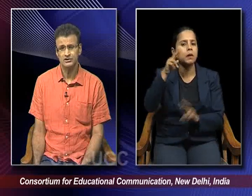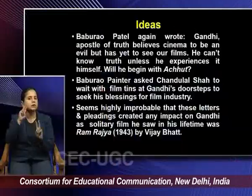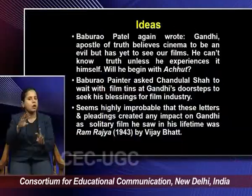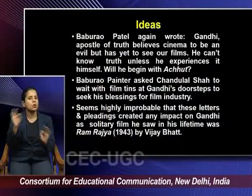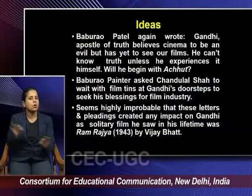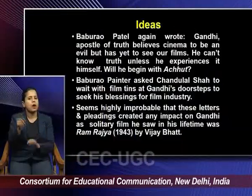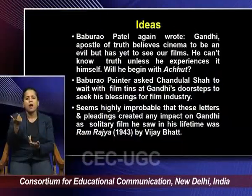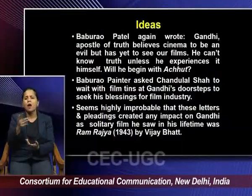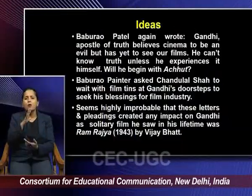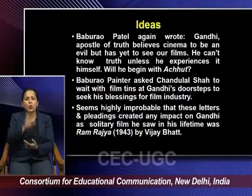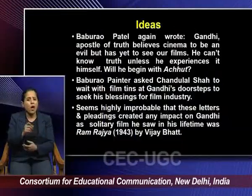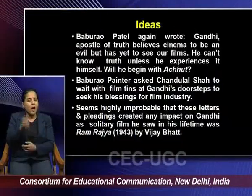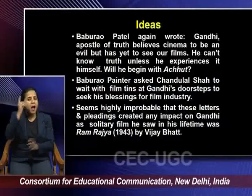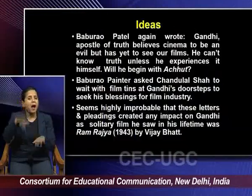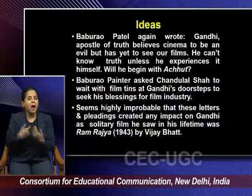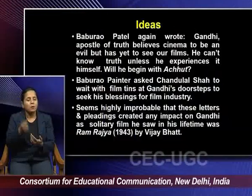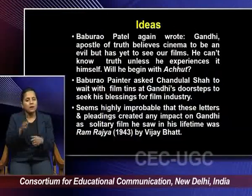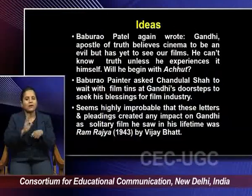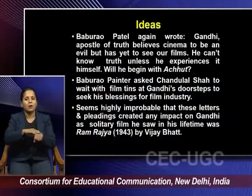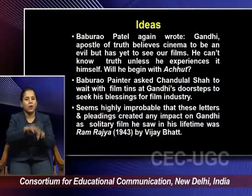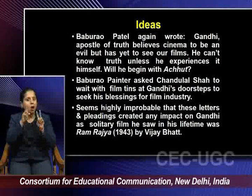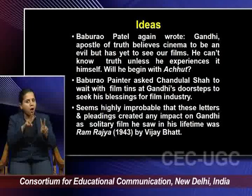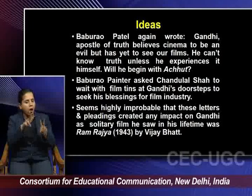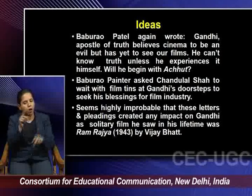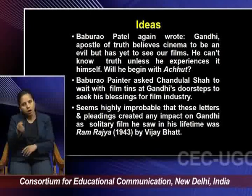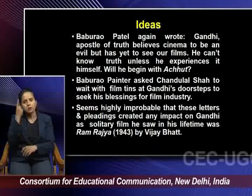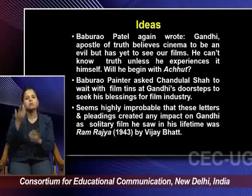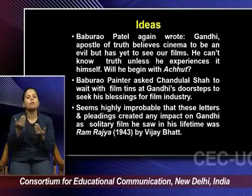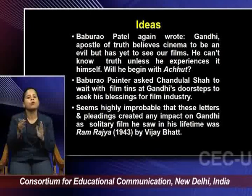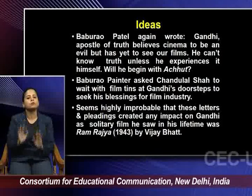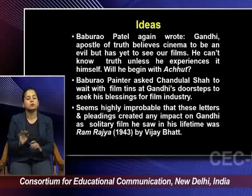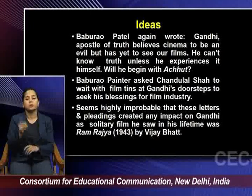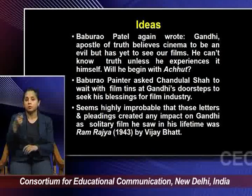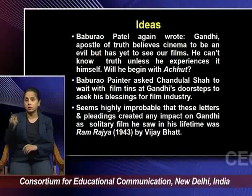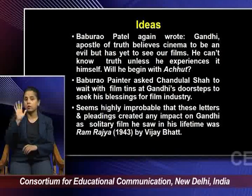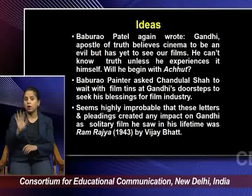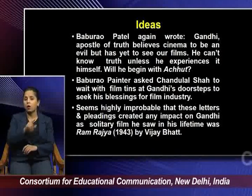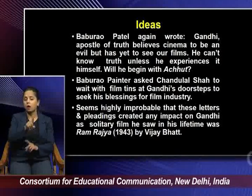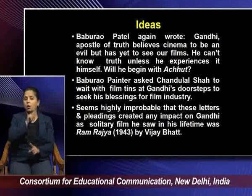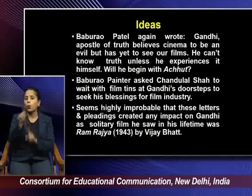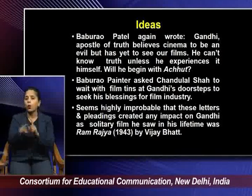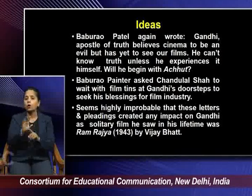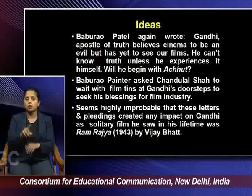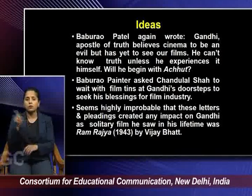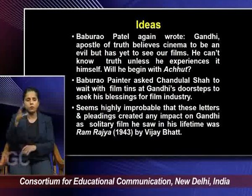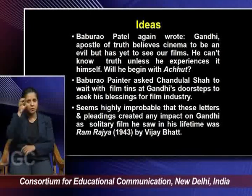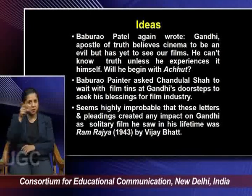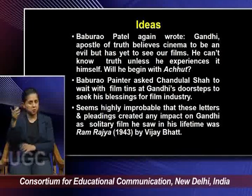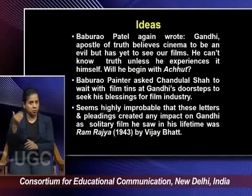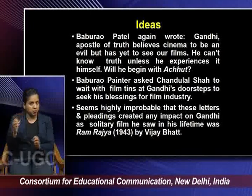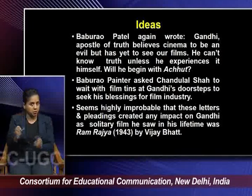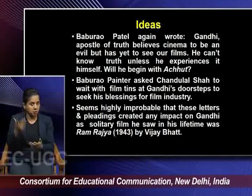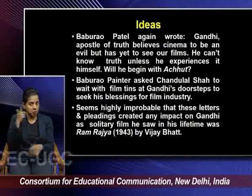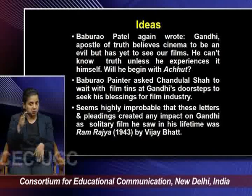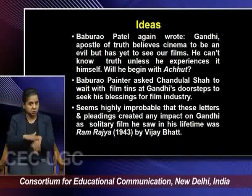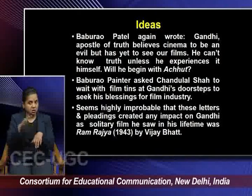the truth unless he experiences these films himself. So he raises these kind of questions, whether Gandhi will begin with Achut,